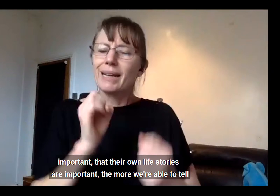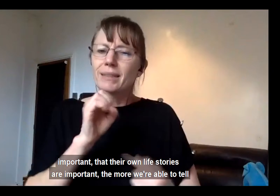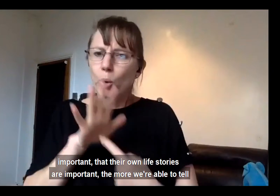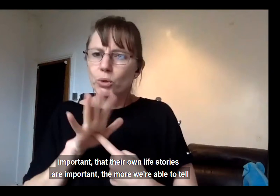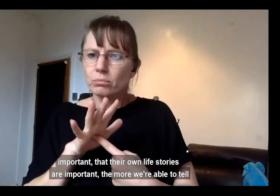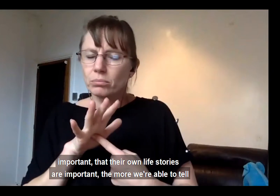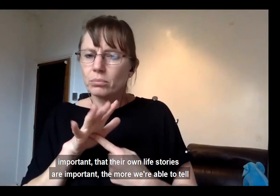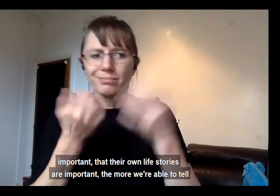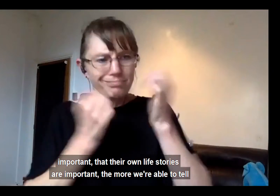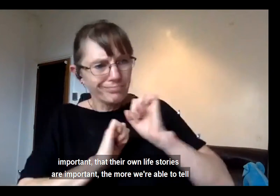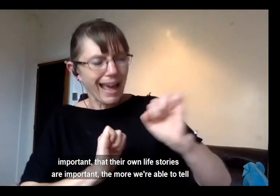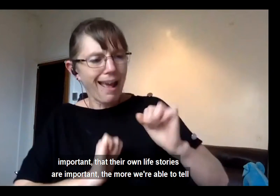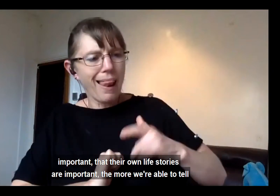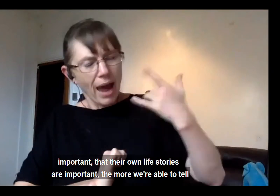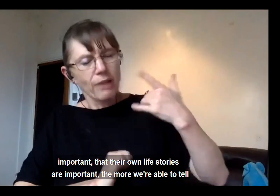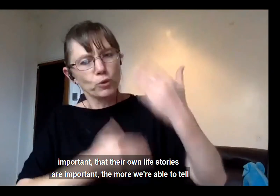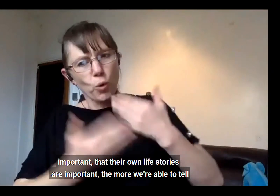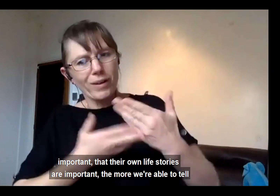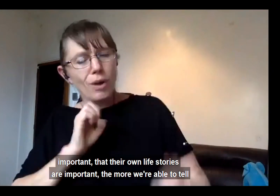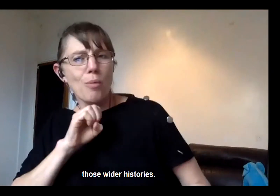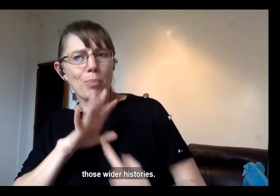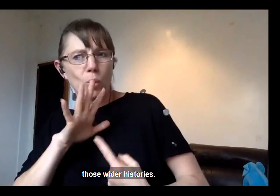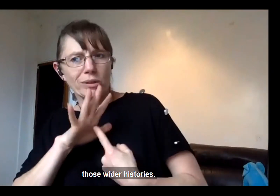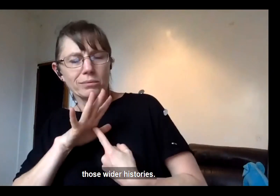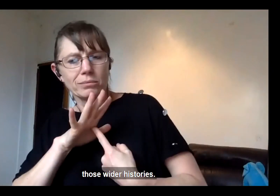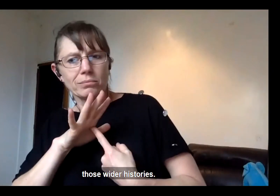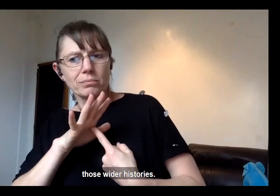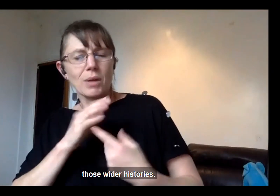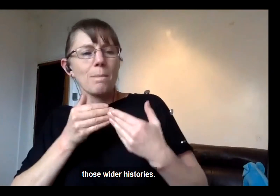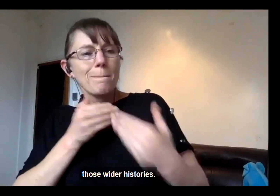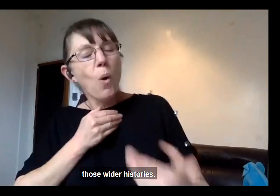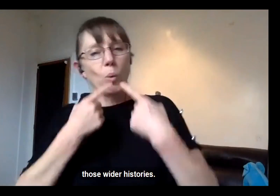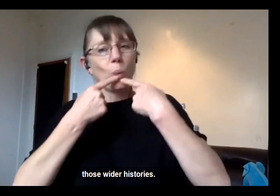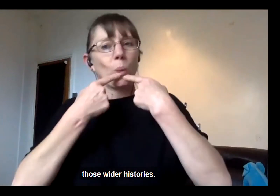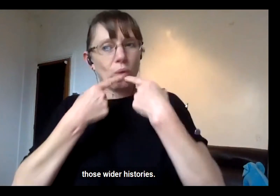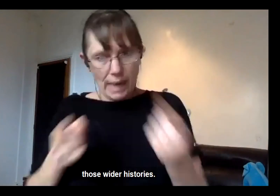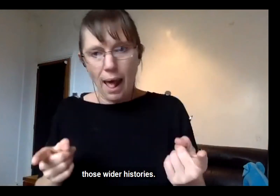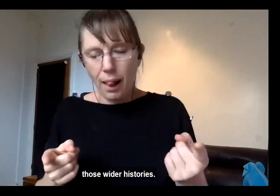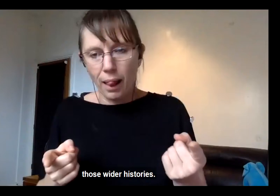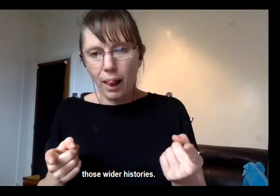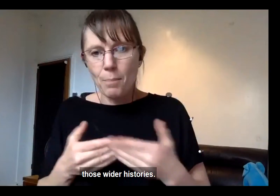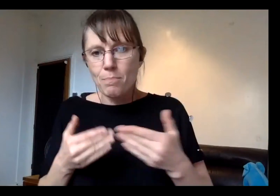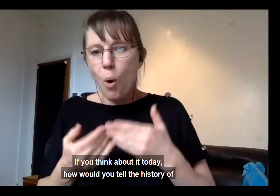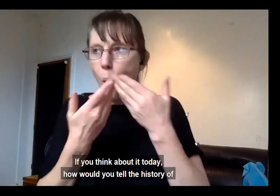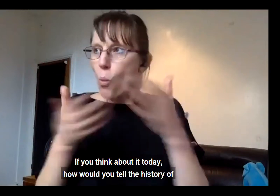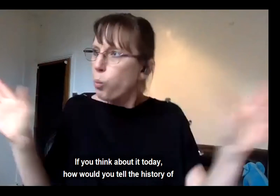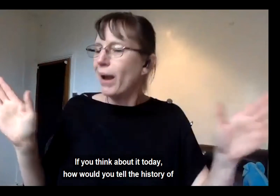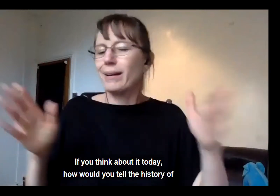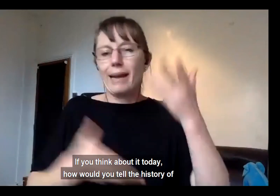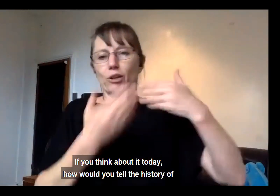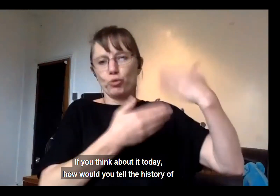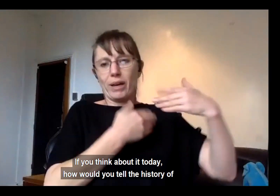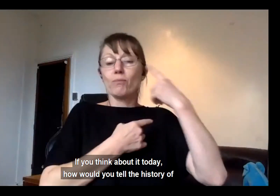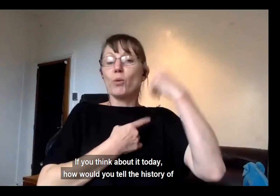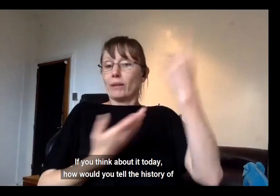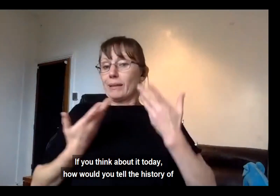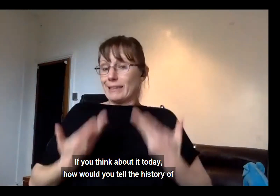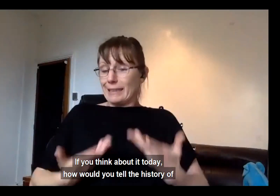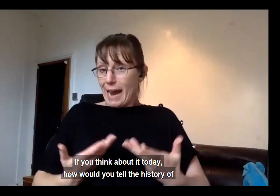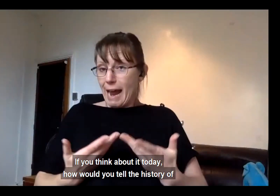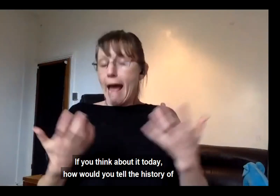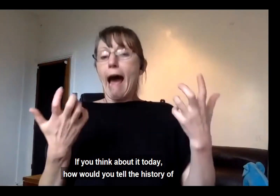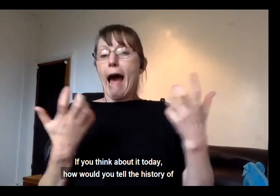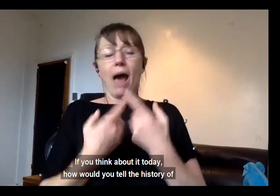own life stories are important, the more we're able to tell those wider histories. If you think about it today, how